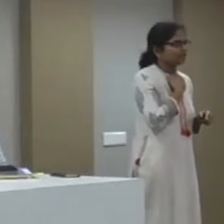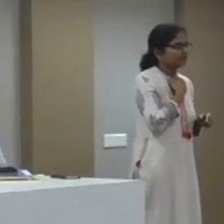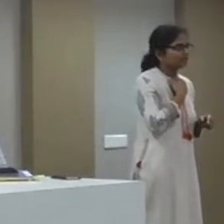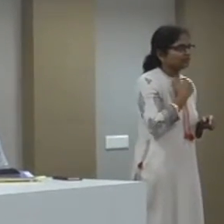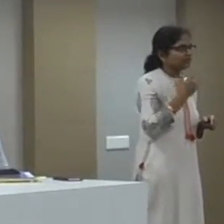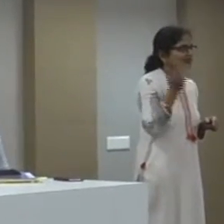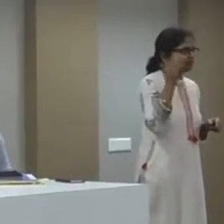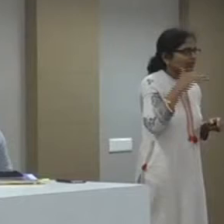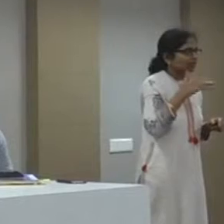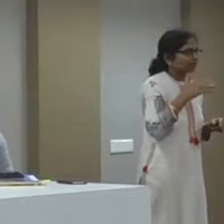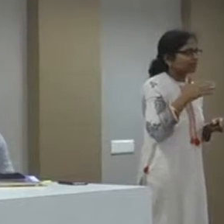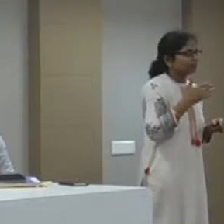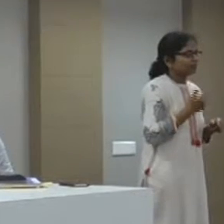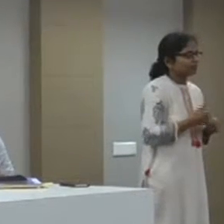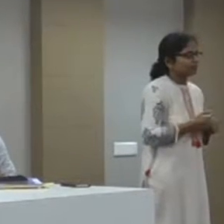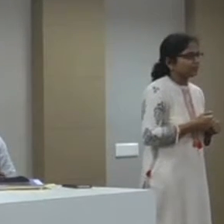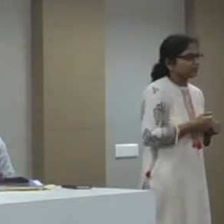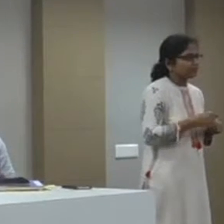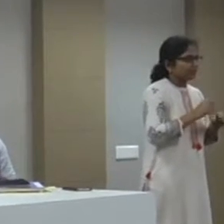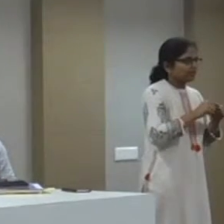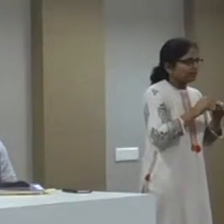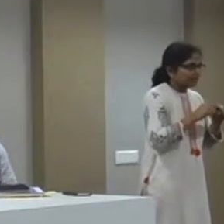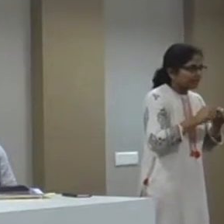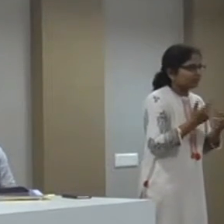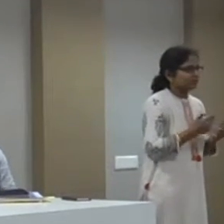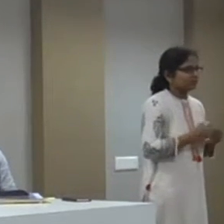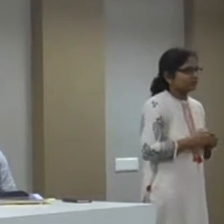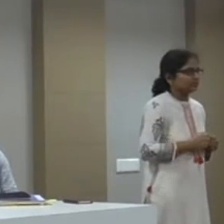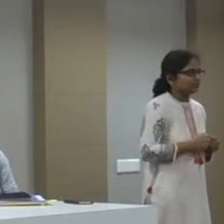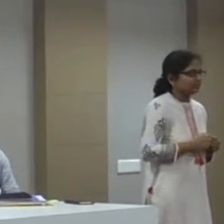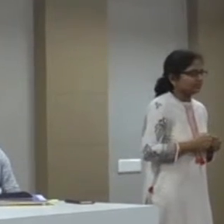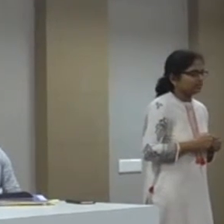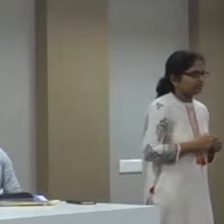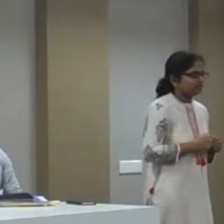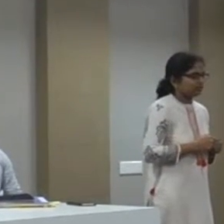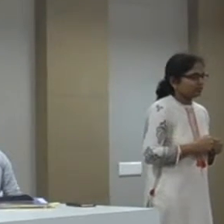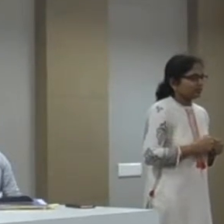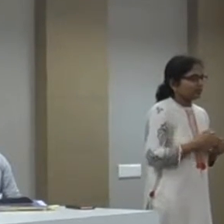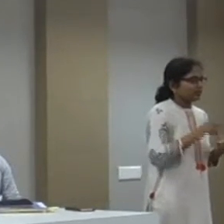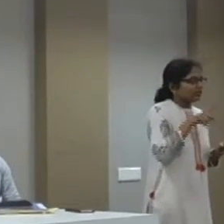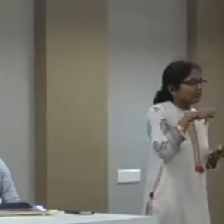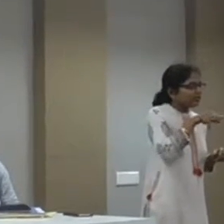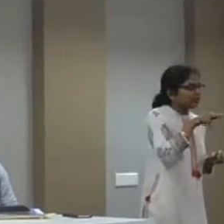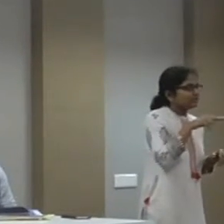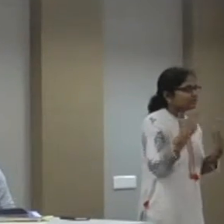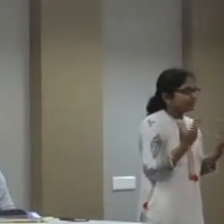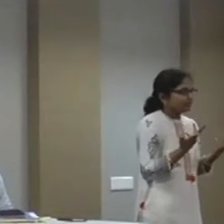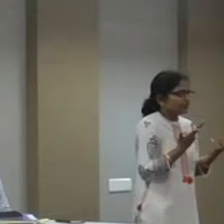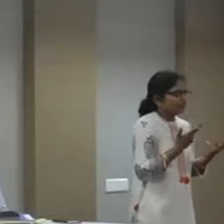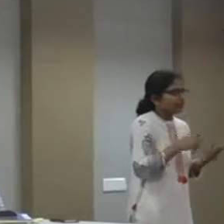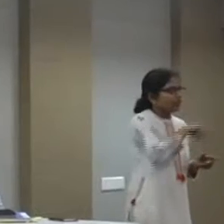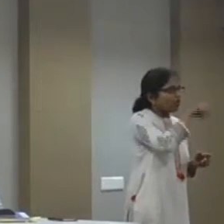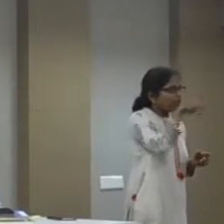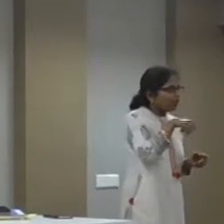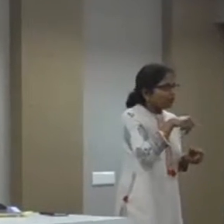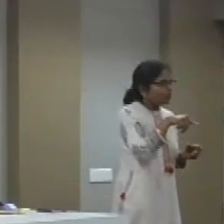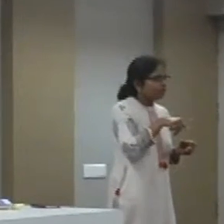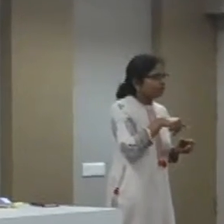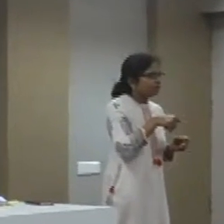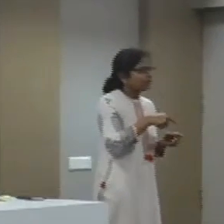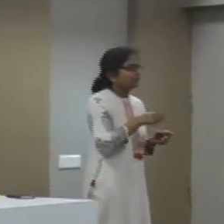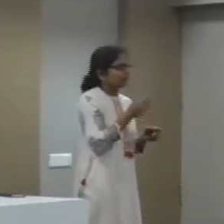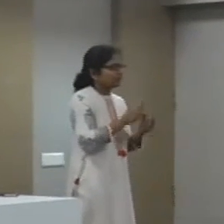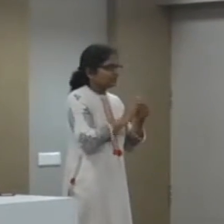come up with a theme called Accessible Election, which means that all the sections of the